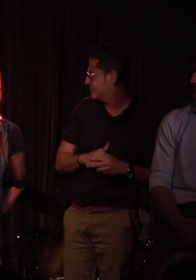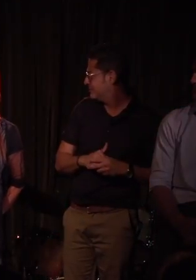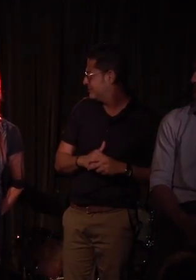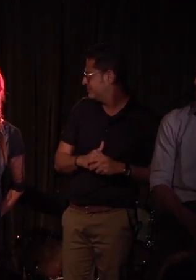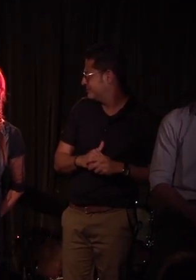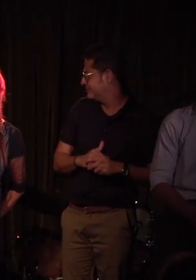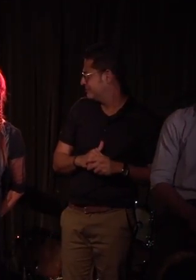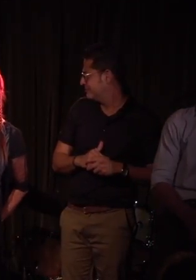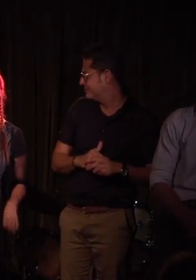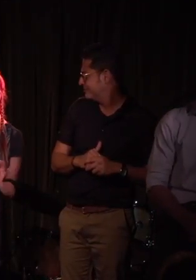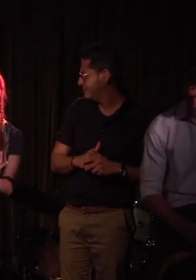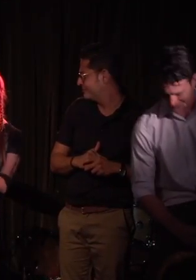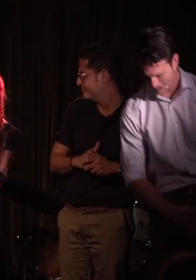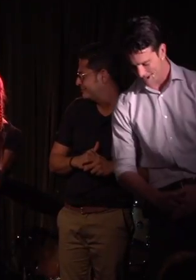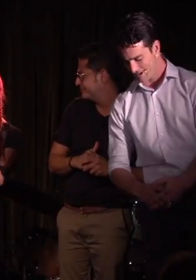stagehand to me.